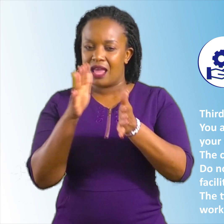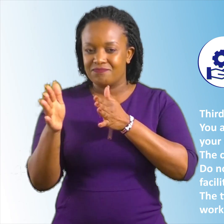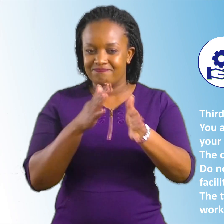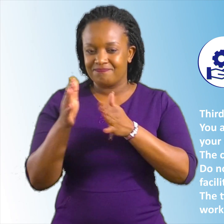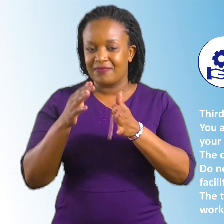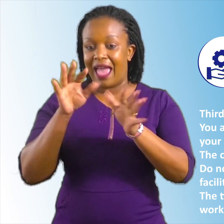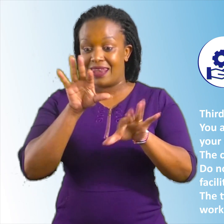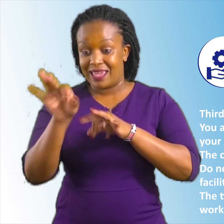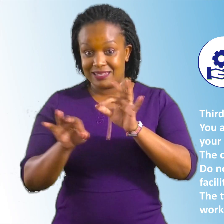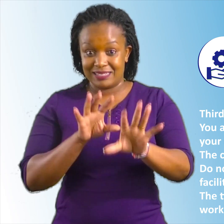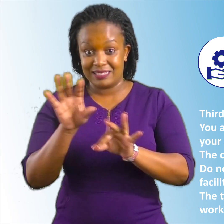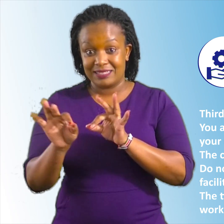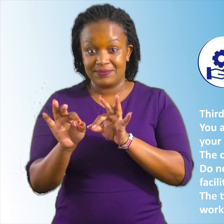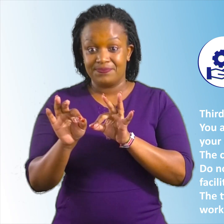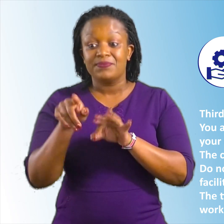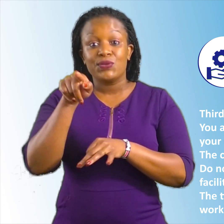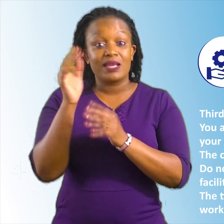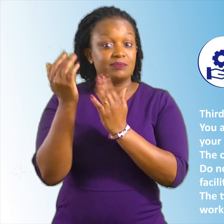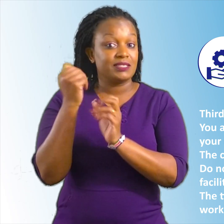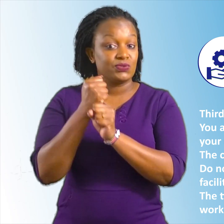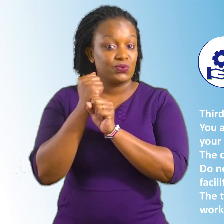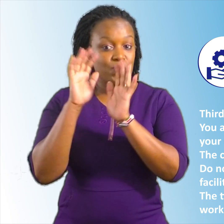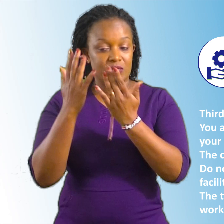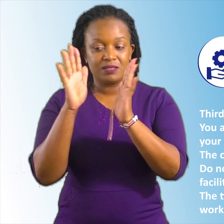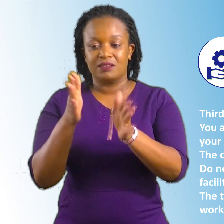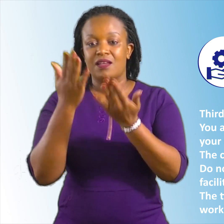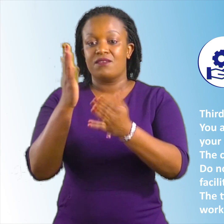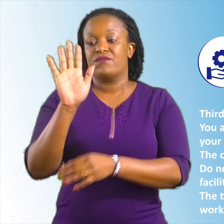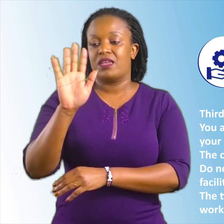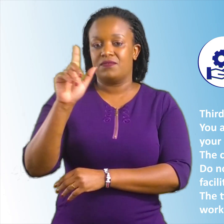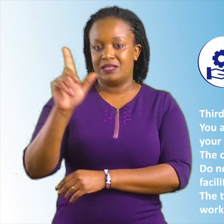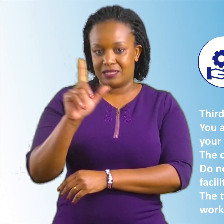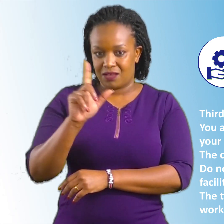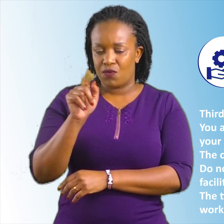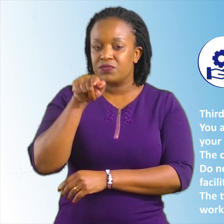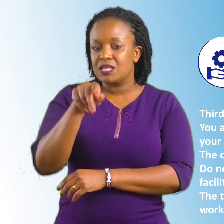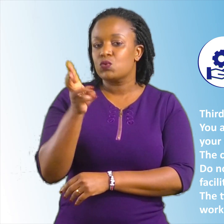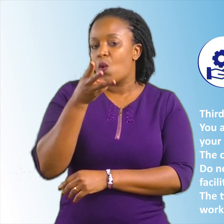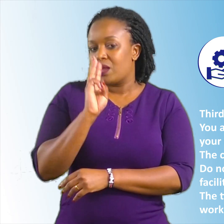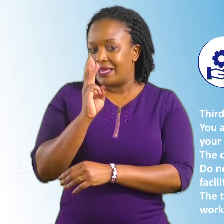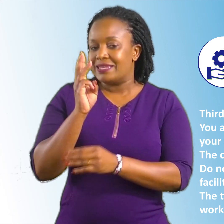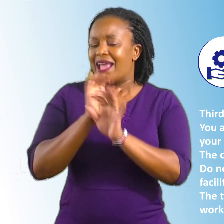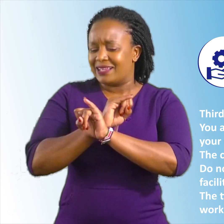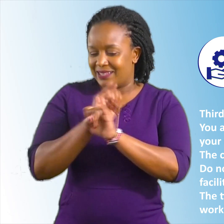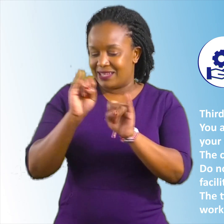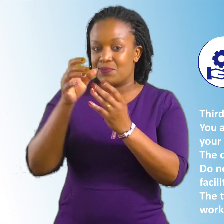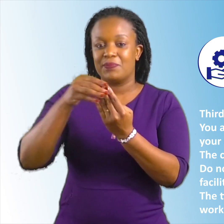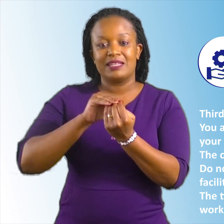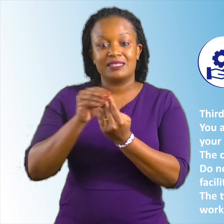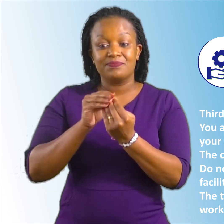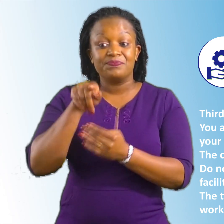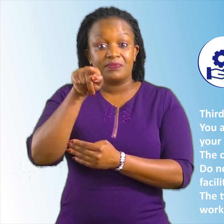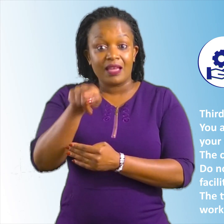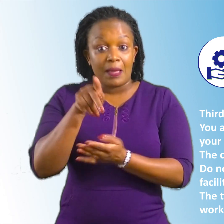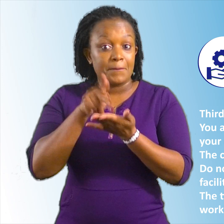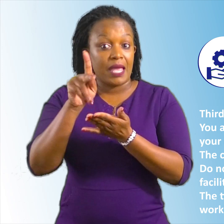effluent analysis. You are required to submit 5 liters of your effluent in a clean plastic. The charge